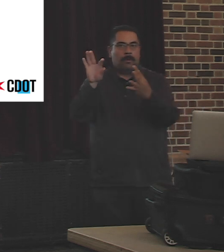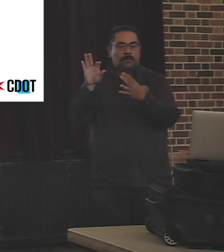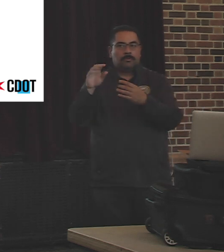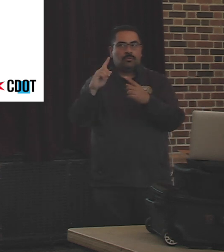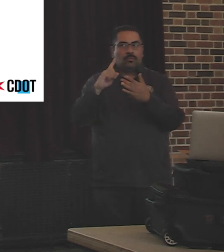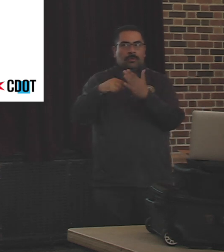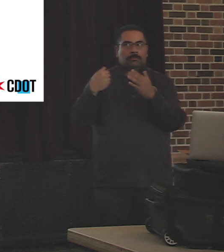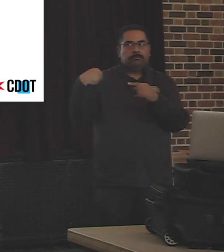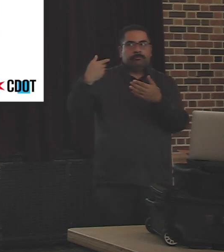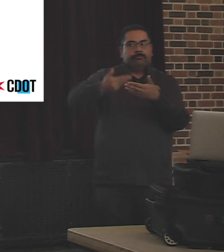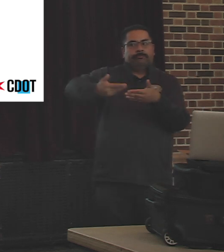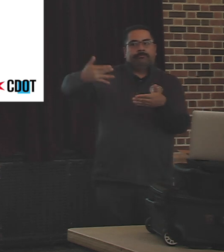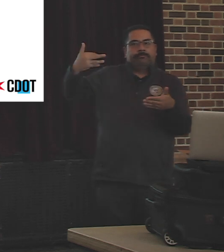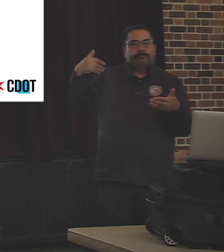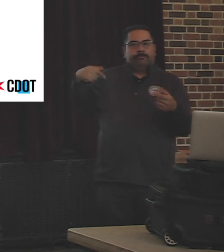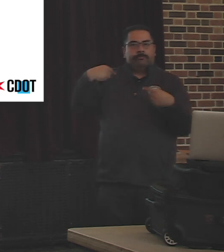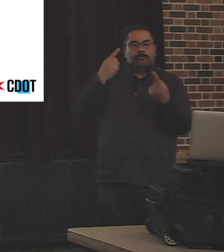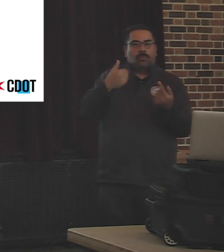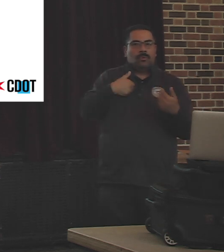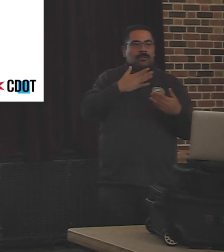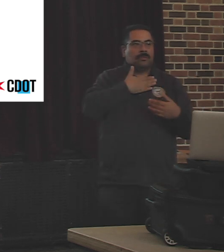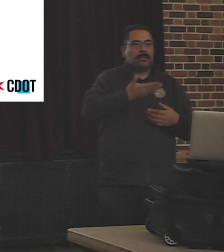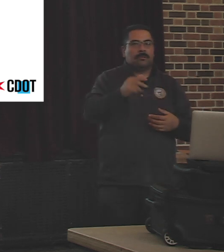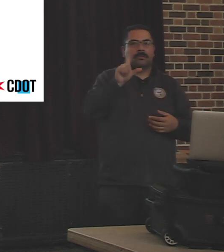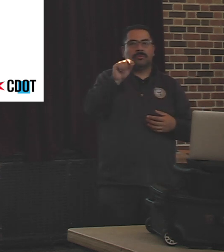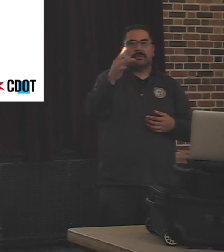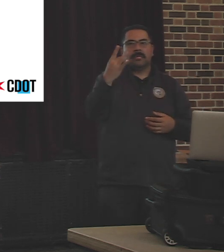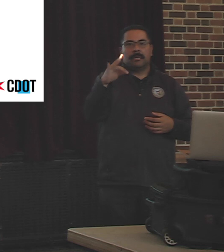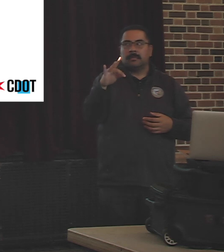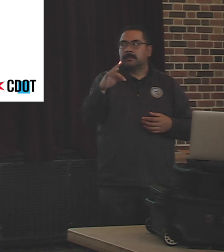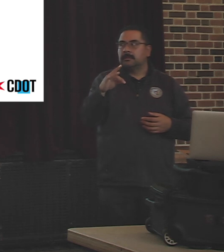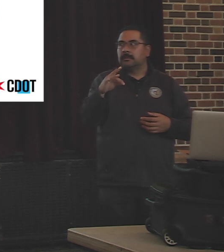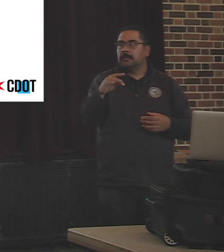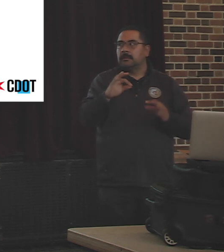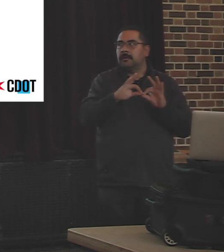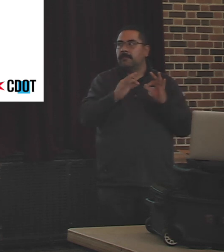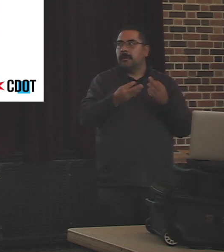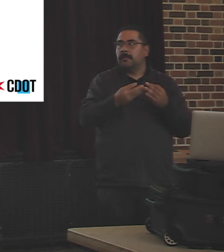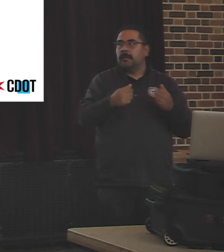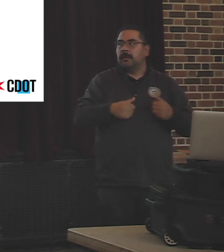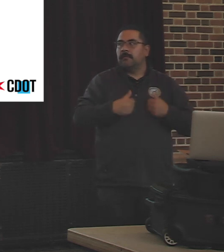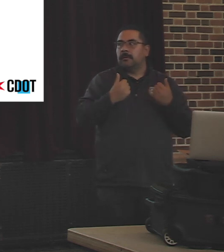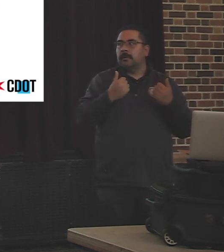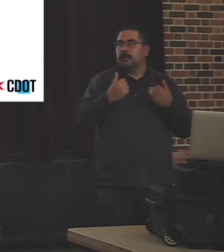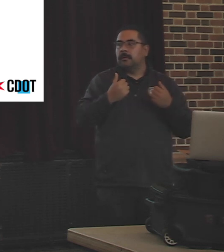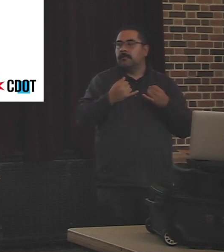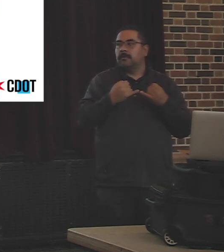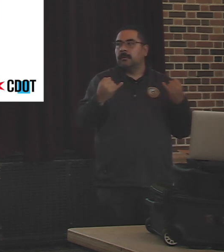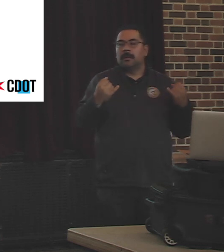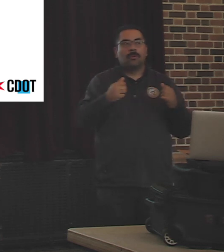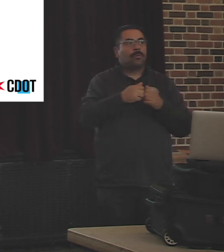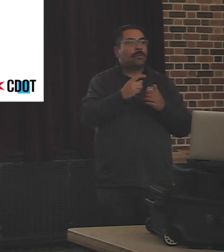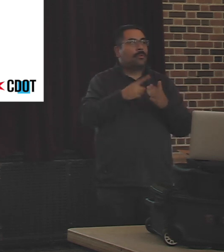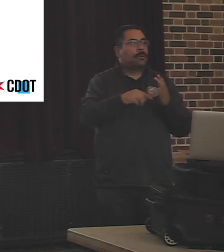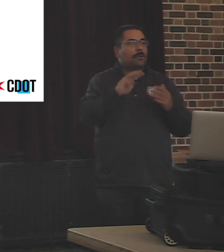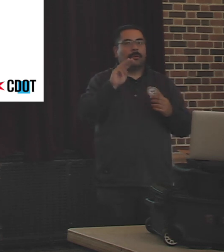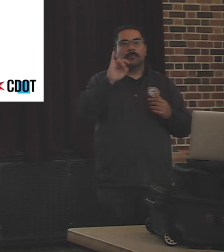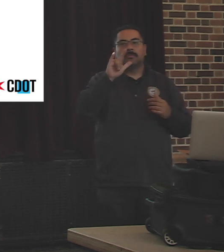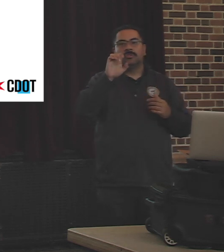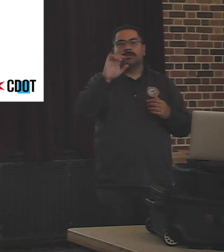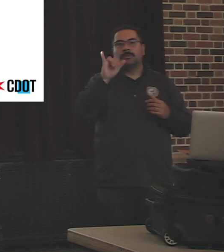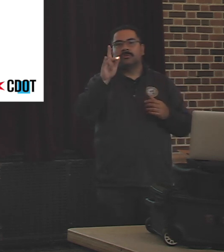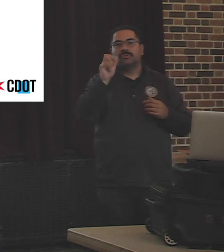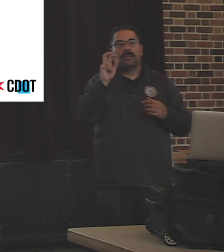date. We want to acknowledge the 2018 NLCCC Quality of Life Plan. We've worked with Ms. Rochelle Jackson and many,